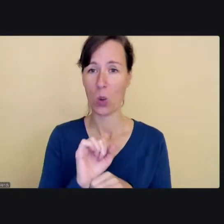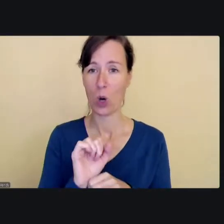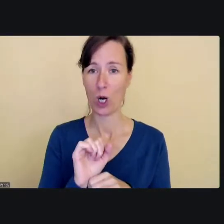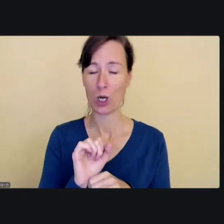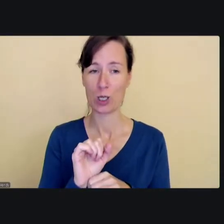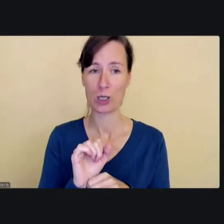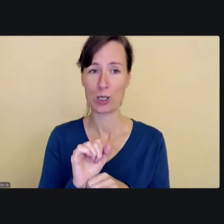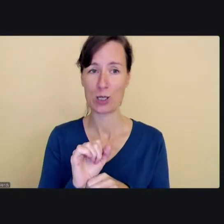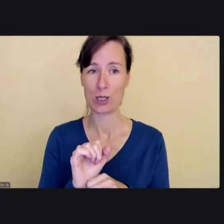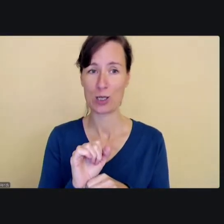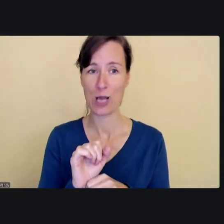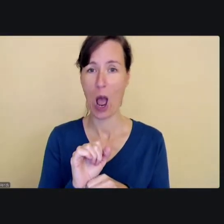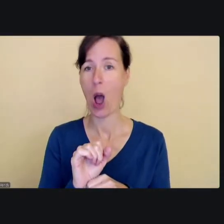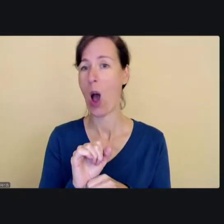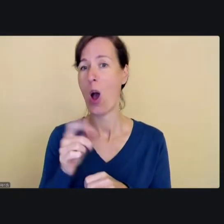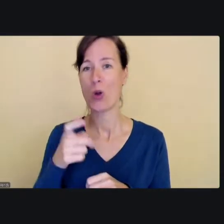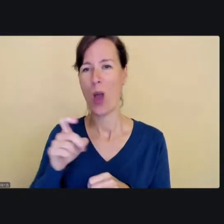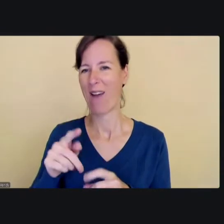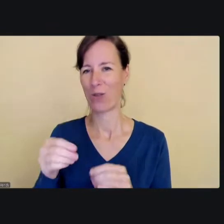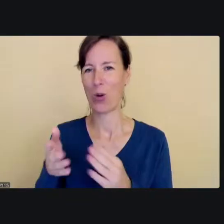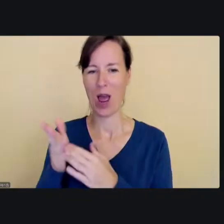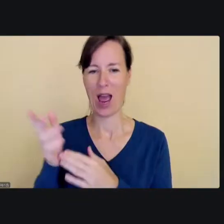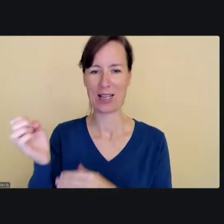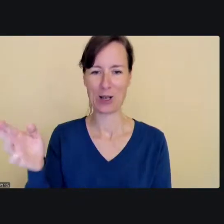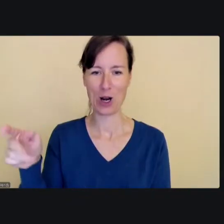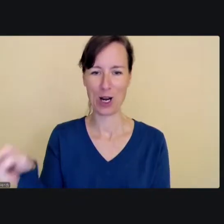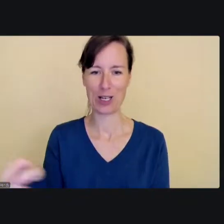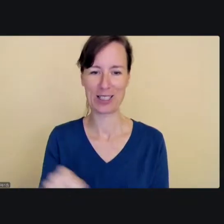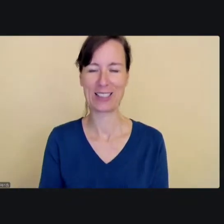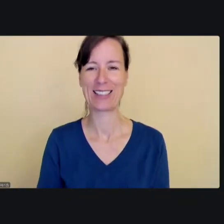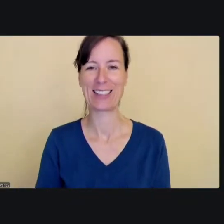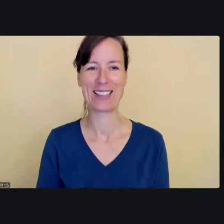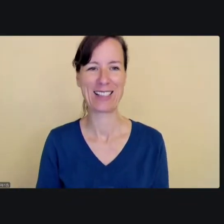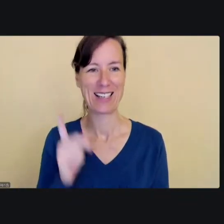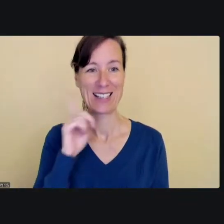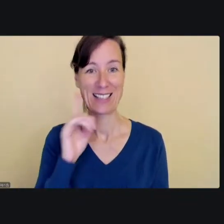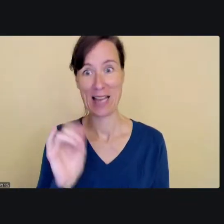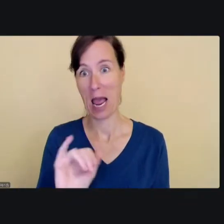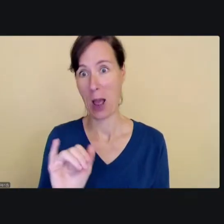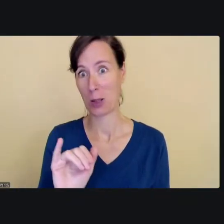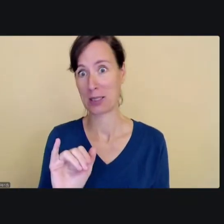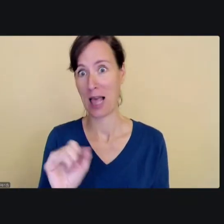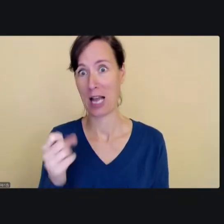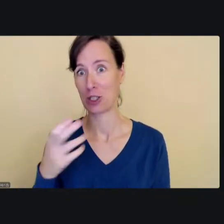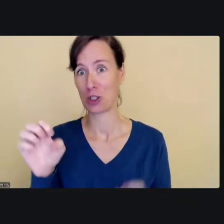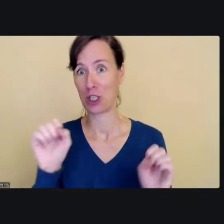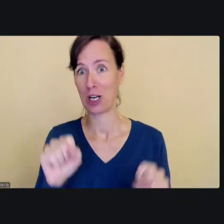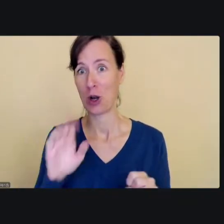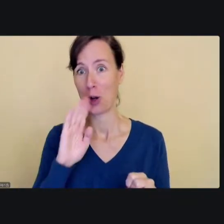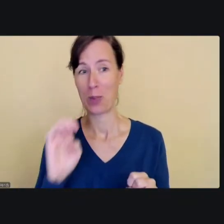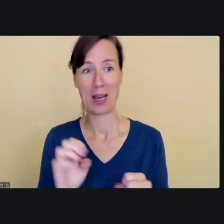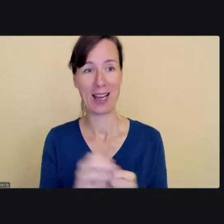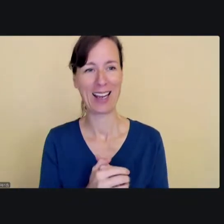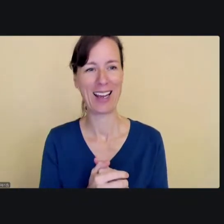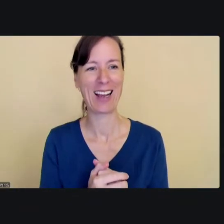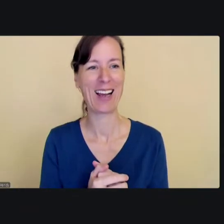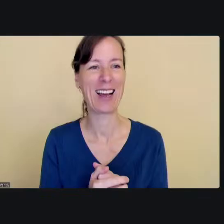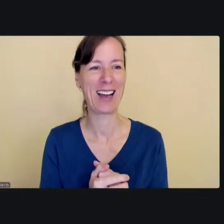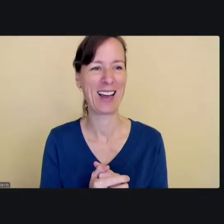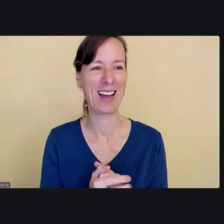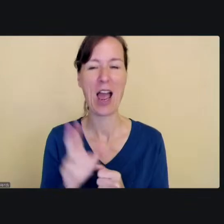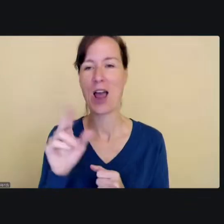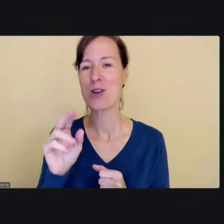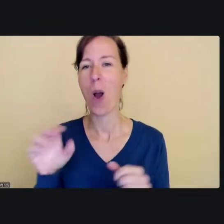You'll have to take that up with her. It sounds like she could be. No, acting public works is still